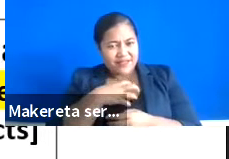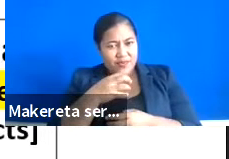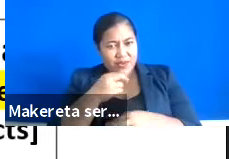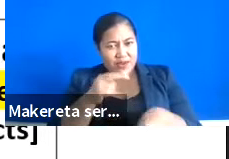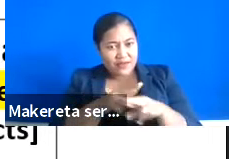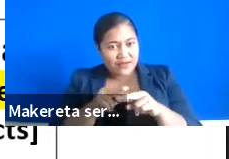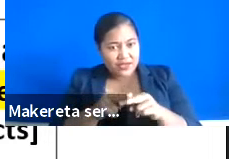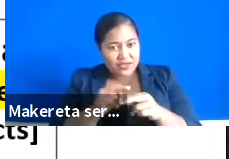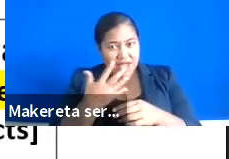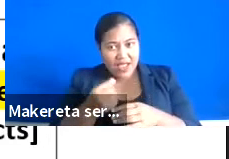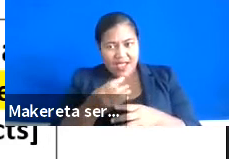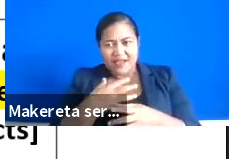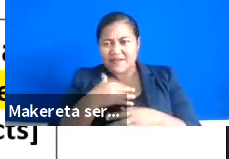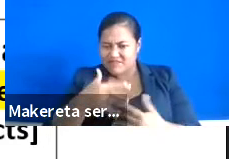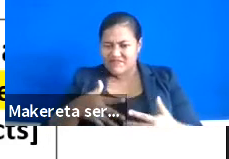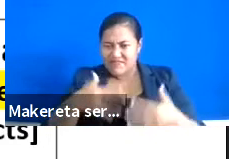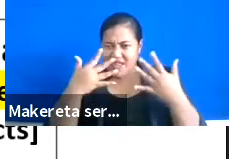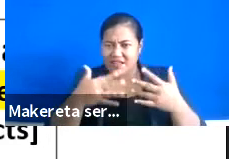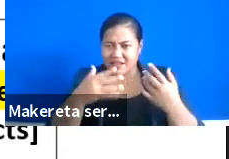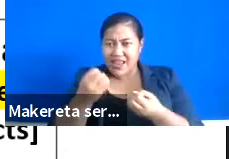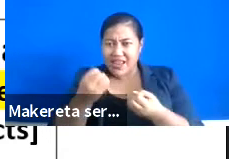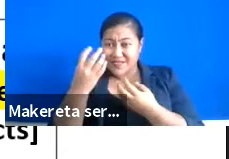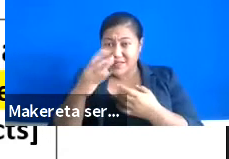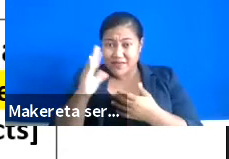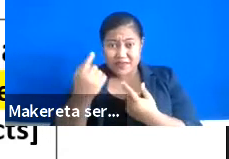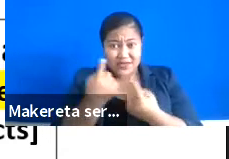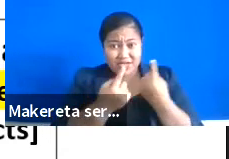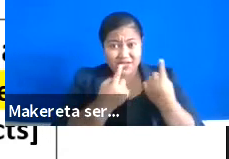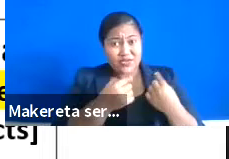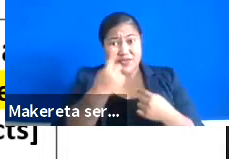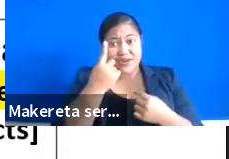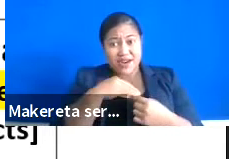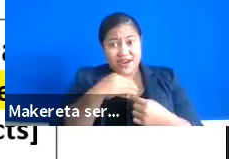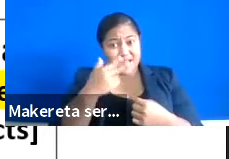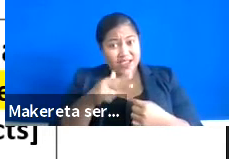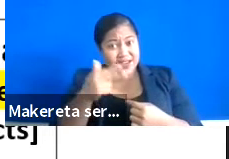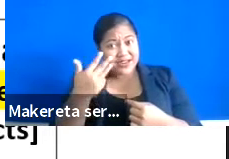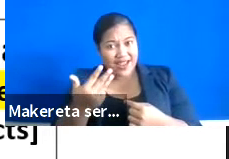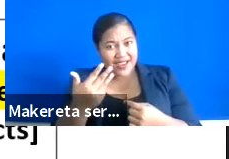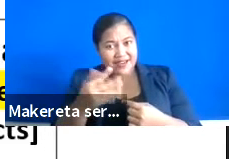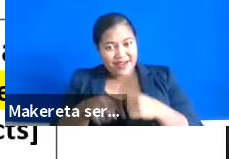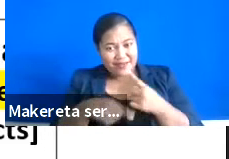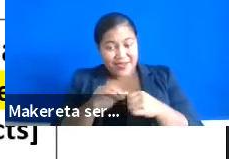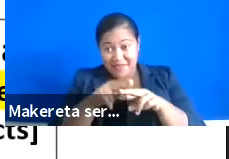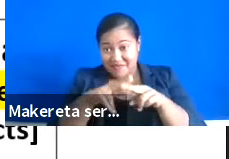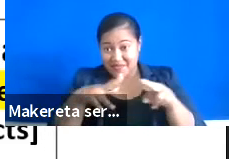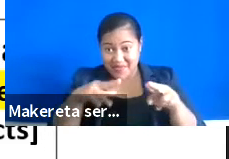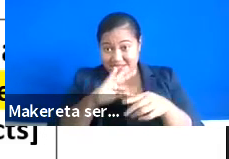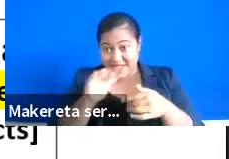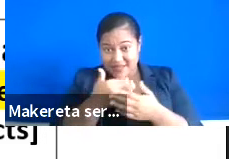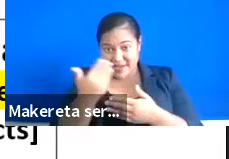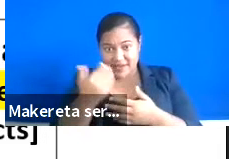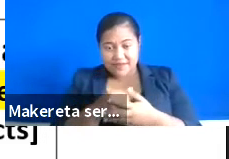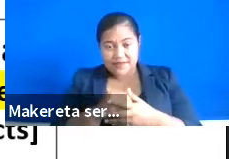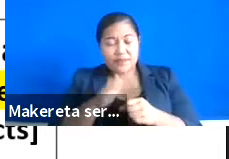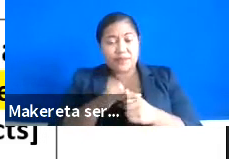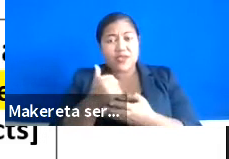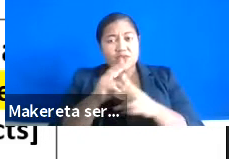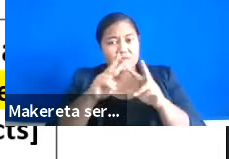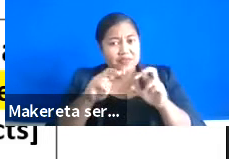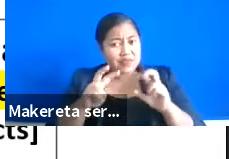information from each of the 189 districts with regards to funeral to ensure the research findings are